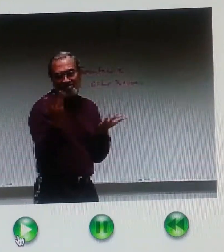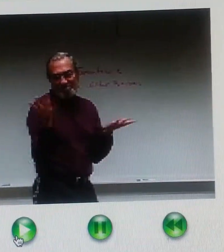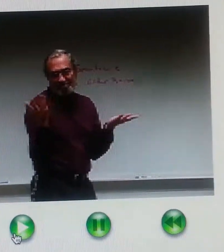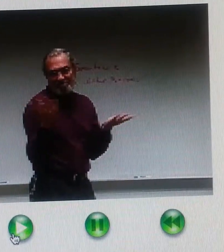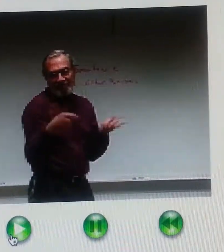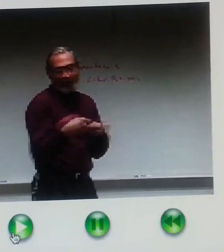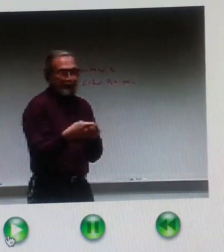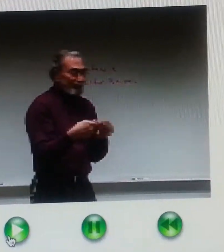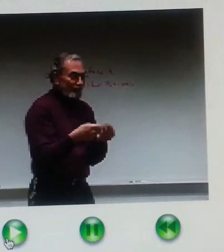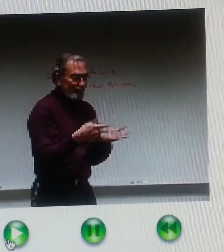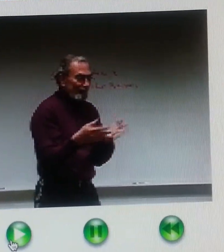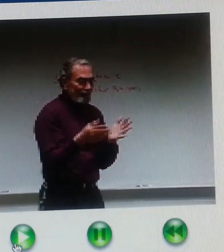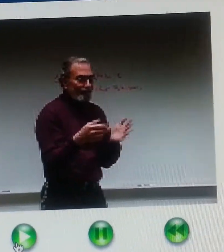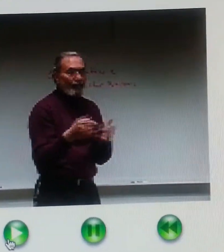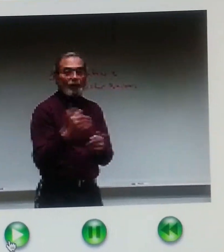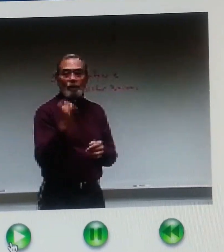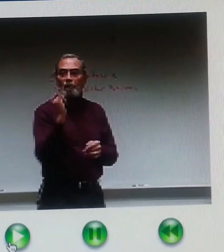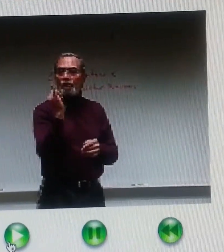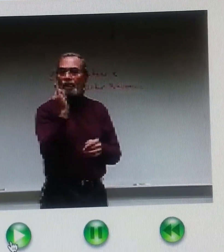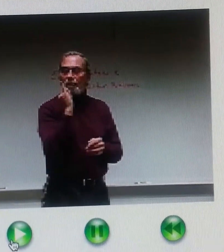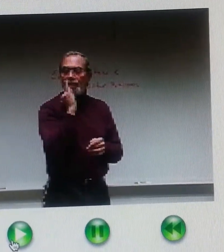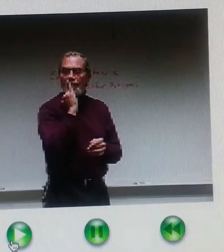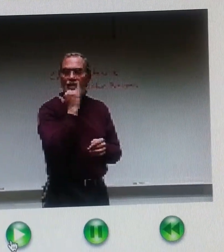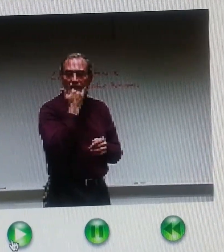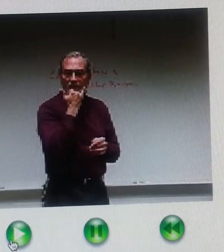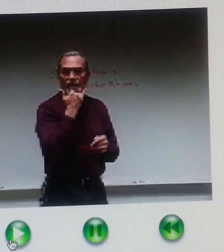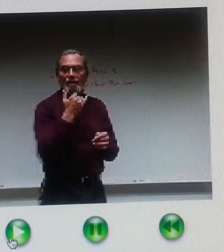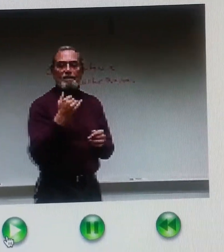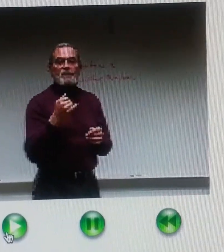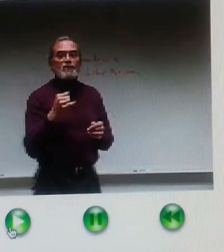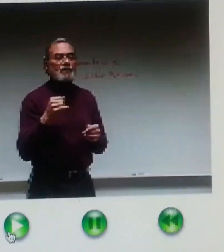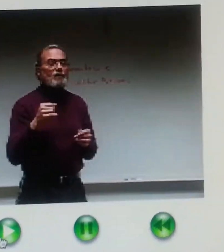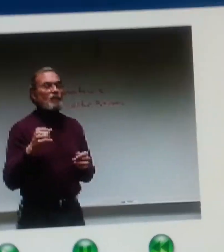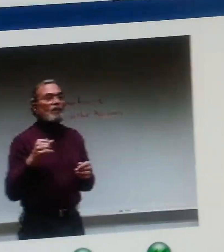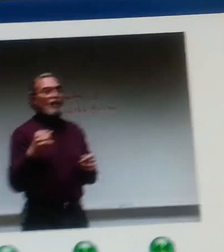And we were playing poker. College students were just having a good time playing poker.